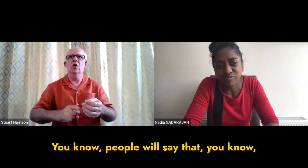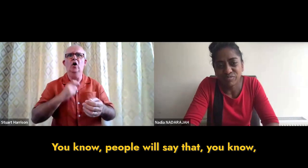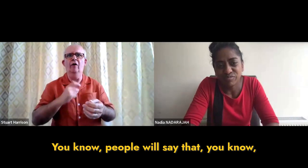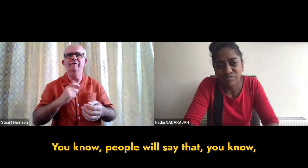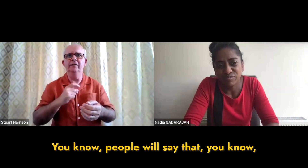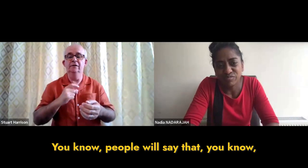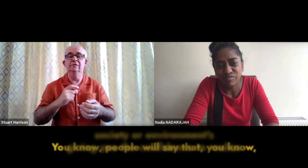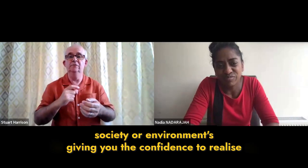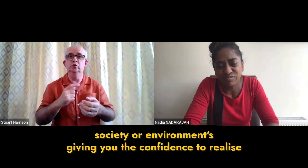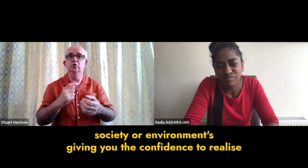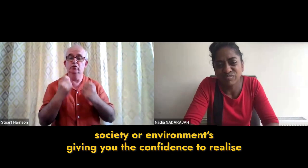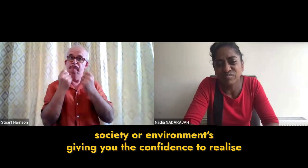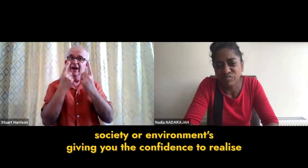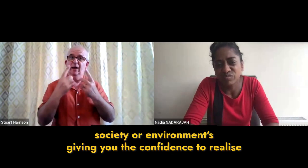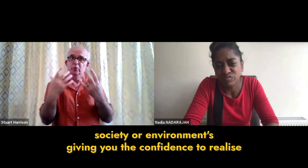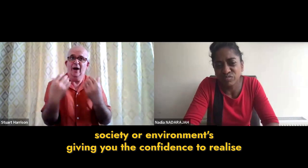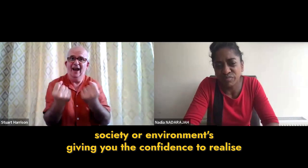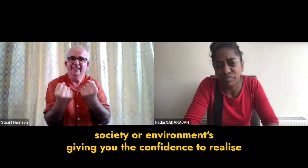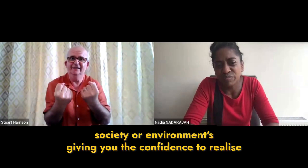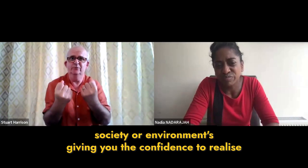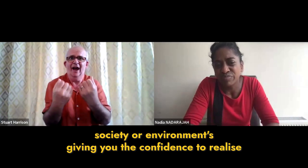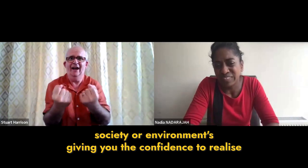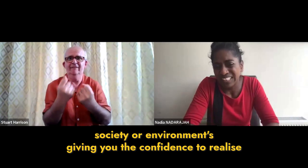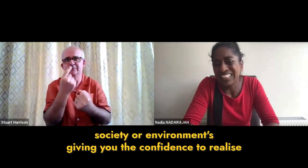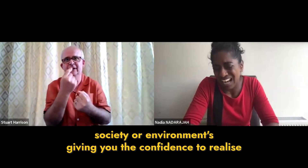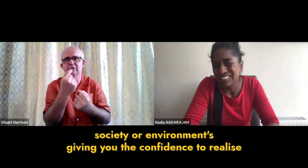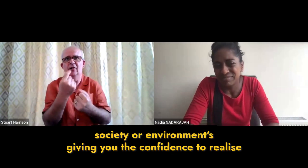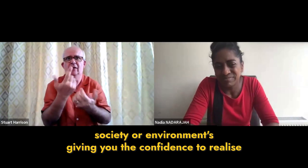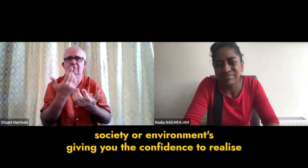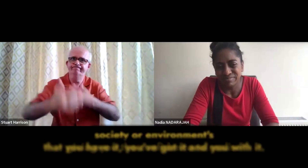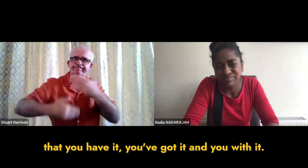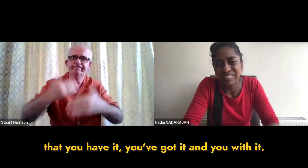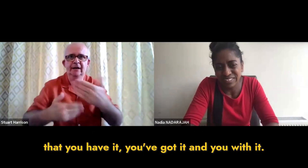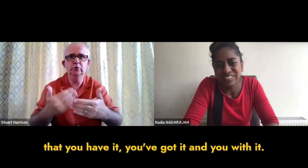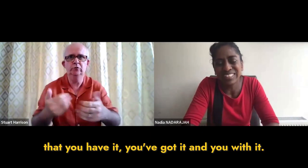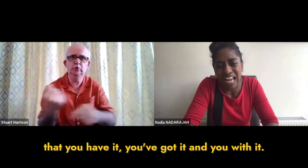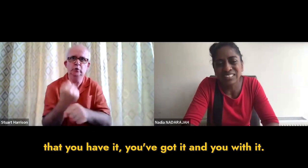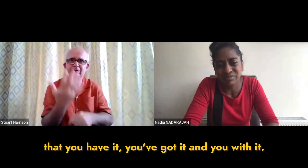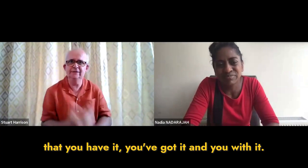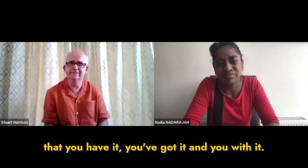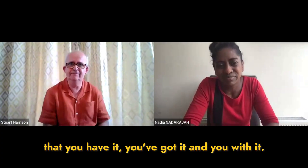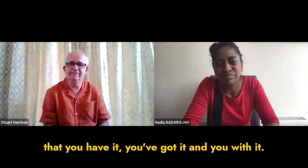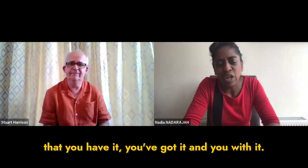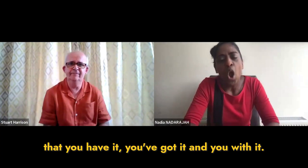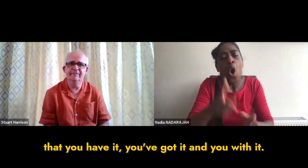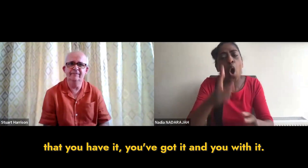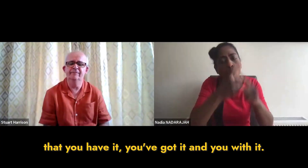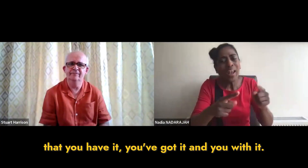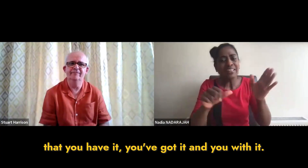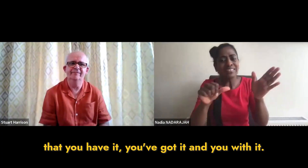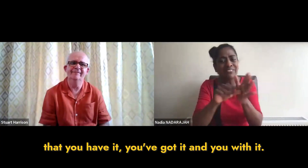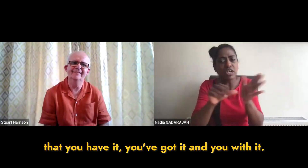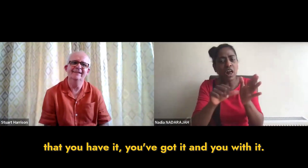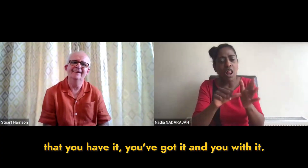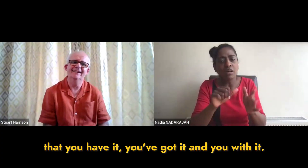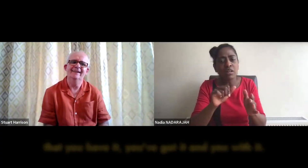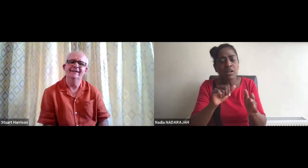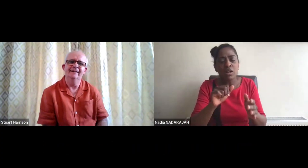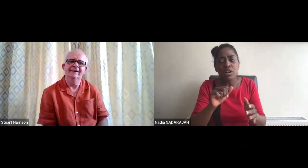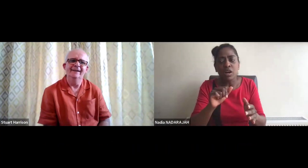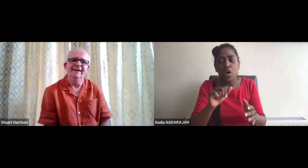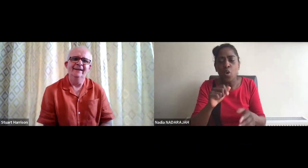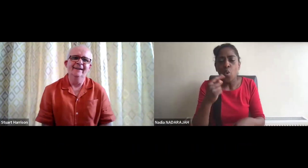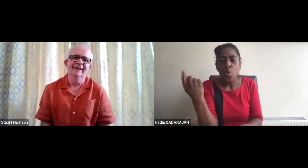People will say that, society or environment's giving you the confidence to realize that you have it, you've got it, and you've done Yeah. something with it.